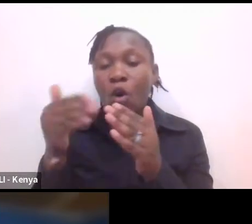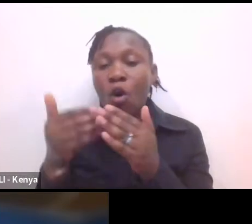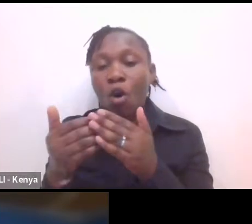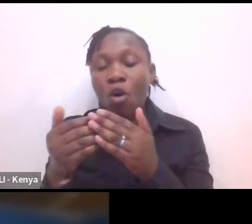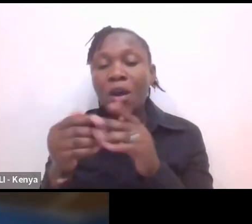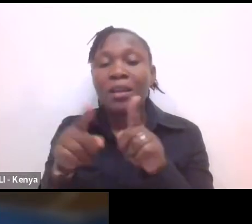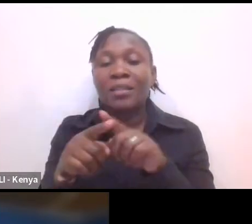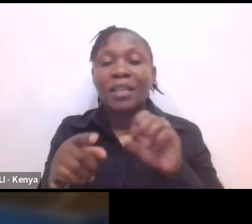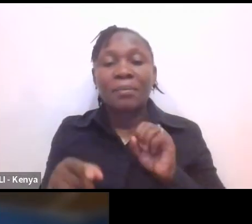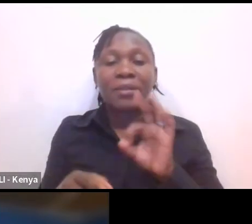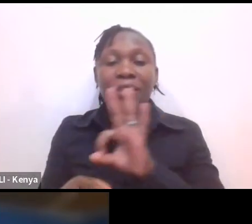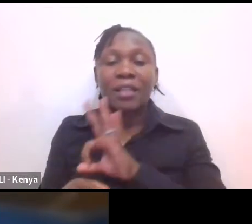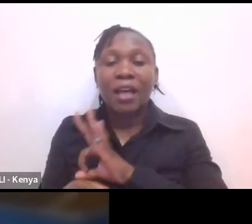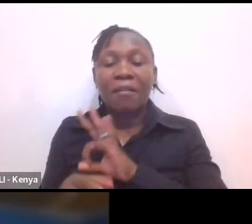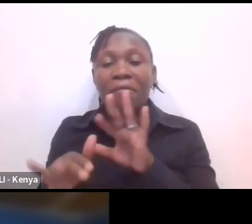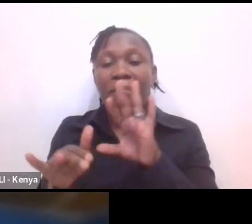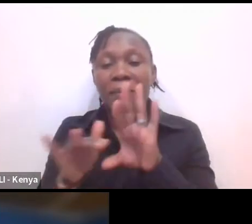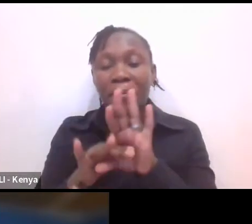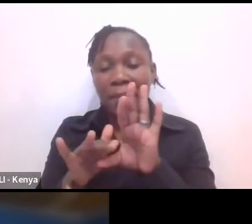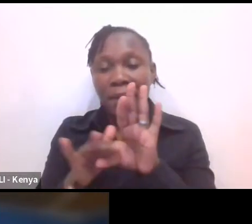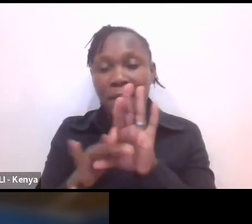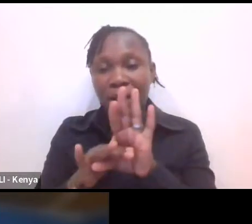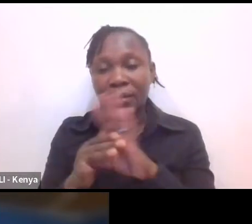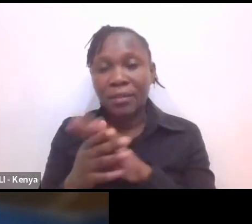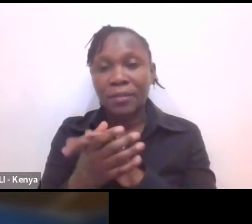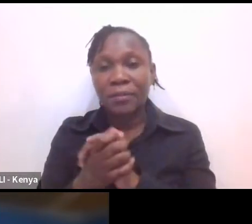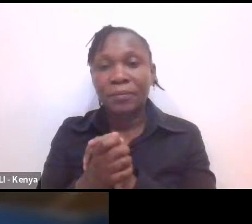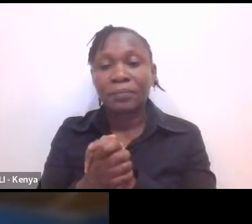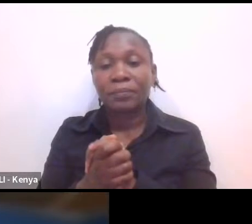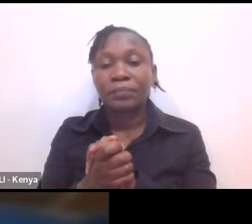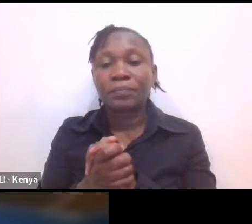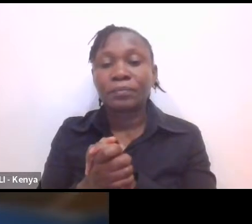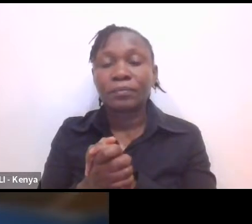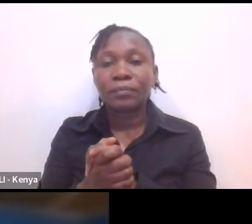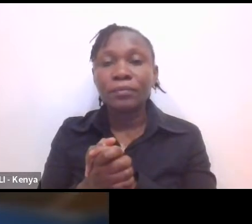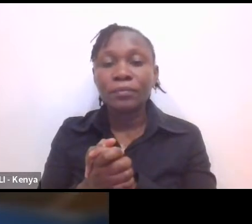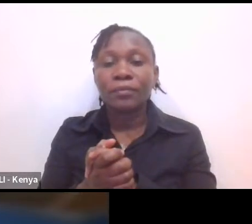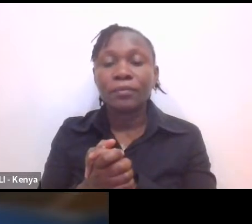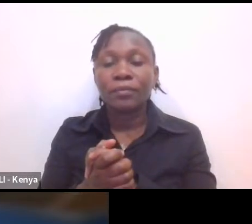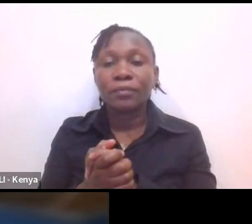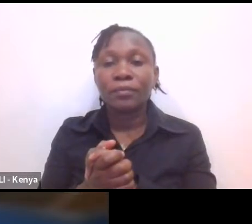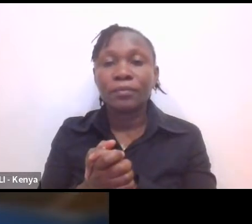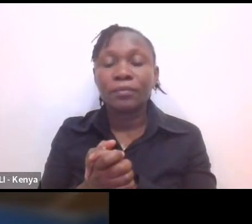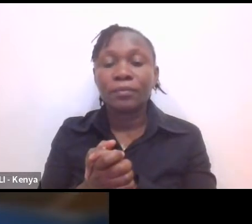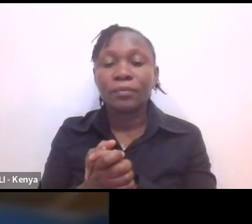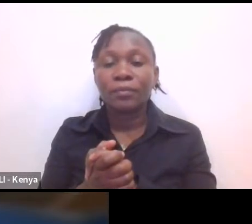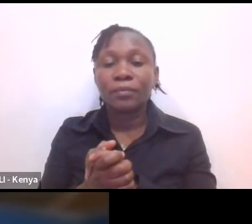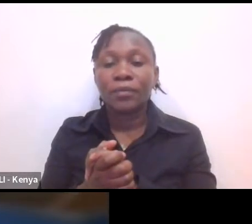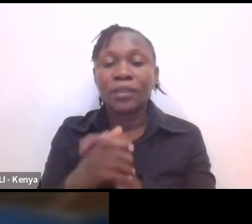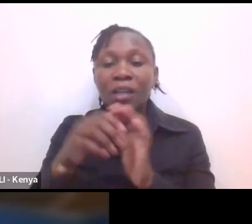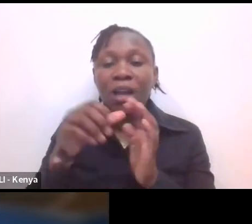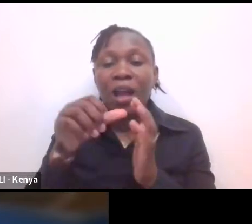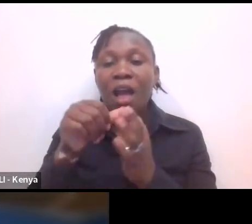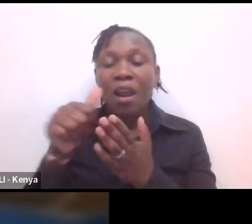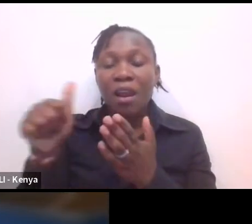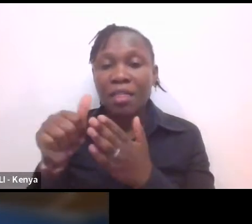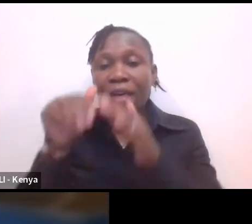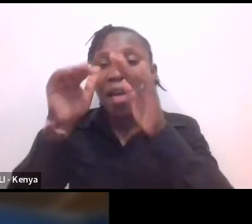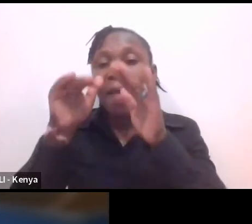Side note 6. Essentials are essential. Curriculum content cannot be plowed through without the